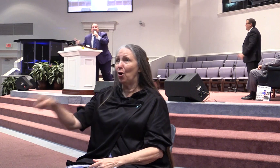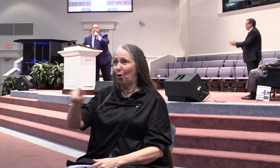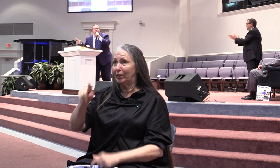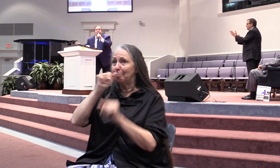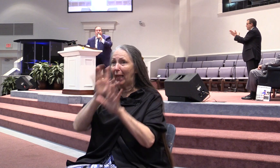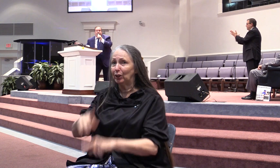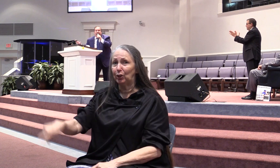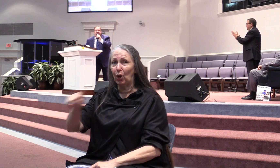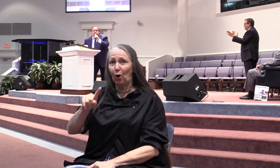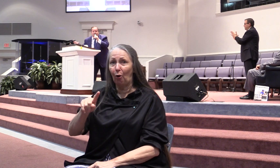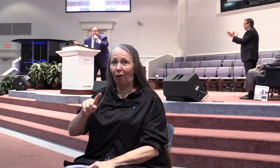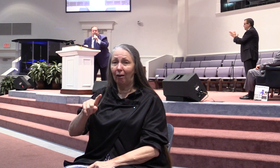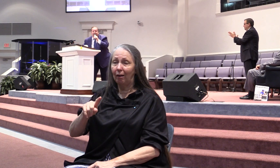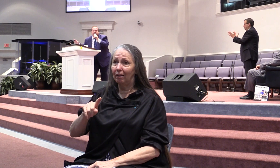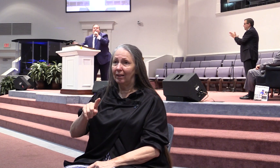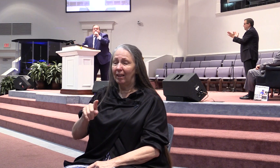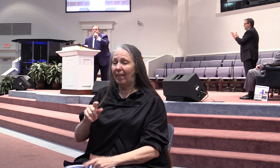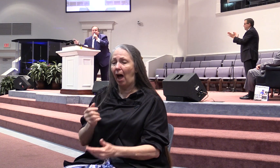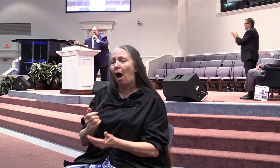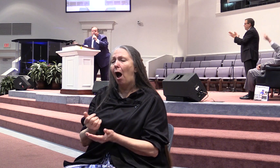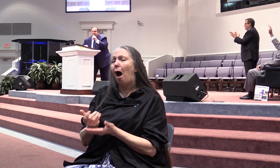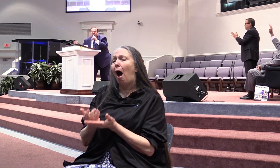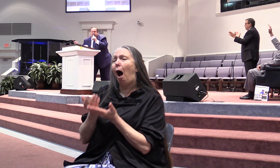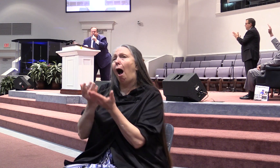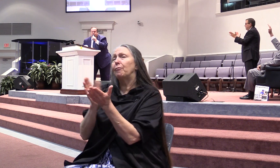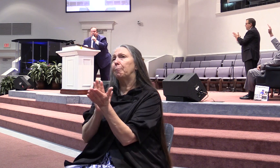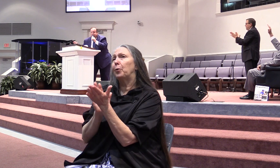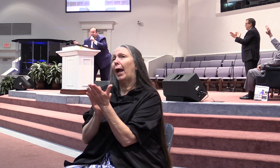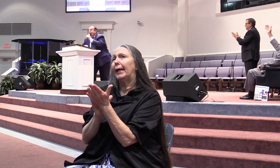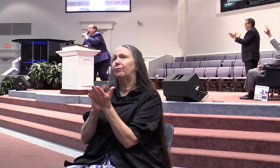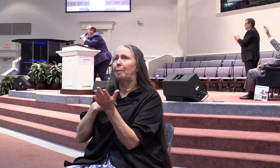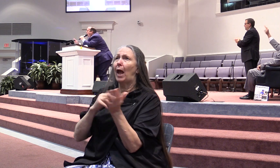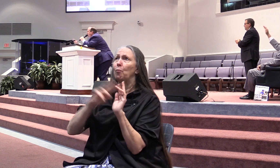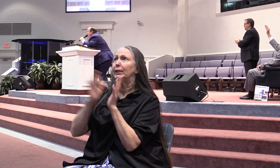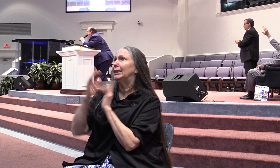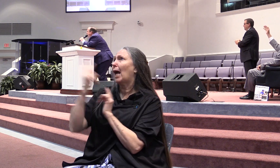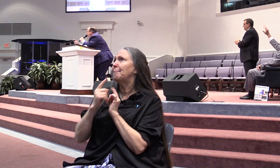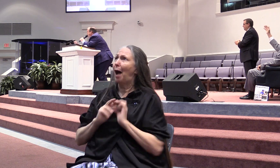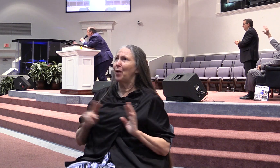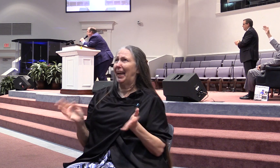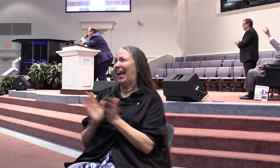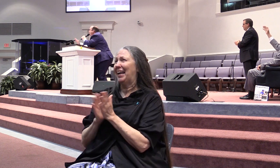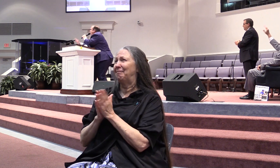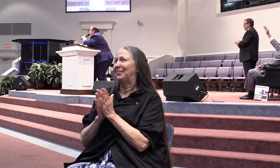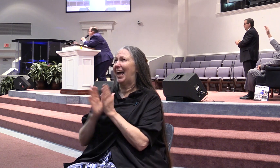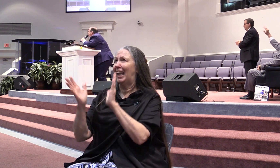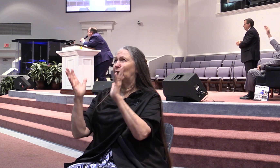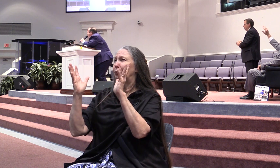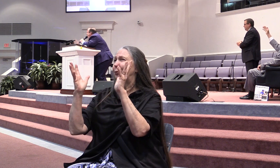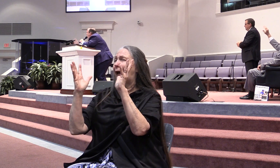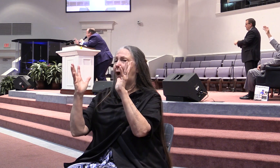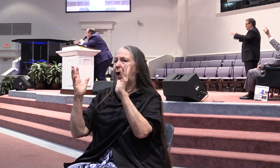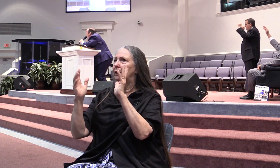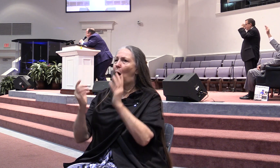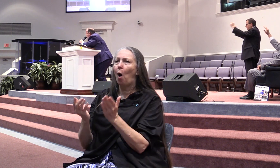And I don't offer that extra praise so that I'll be ready for the rapture. I offer that extra praise so